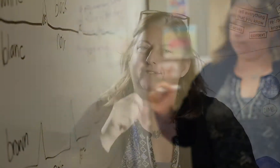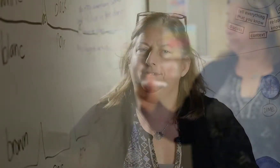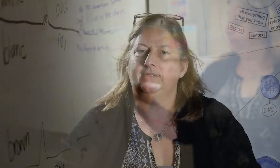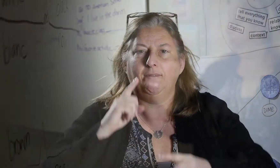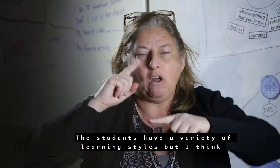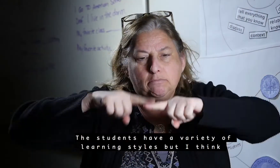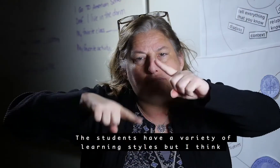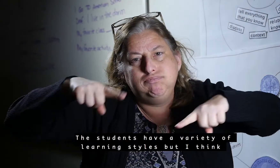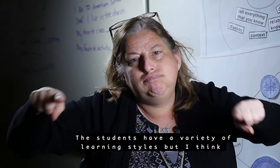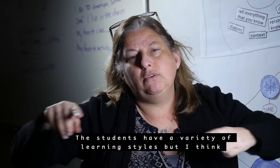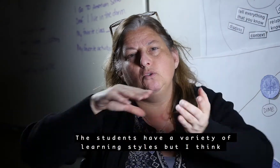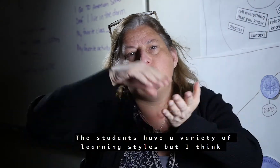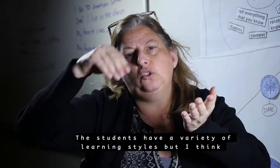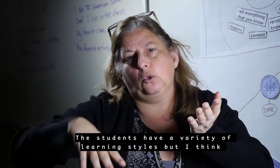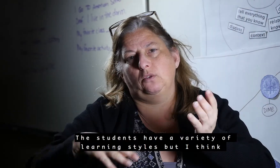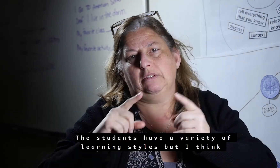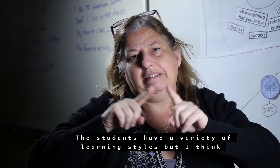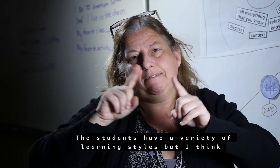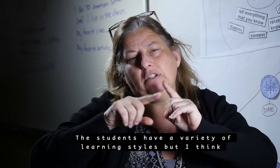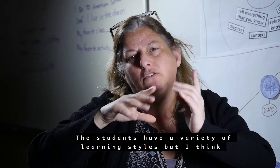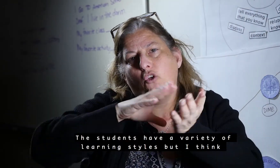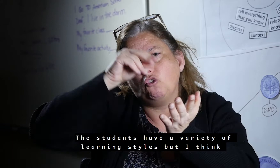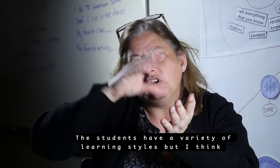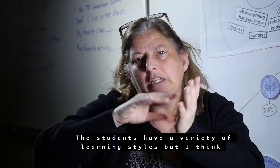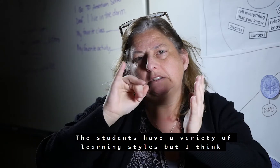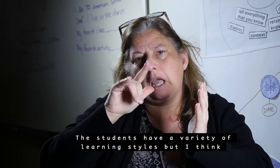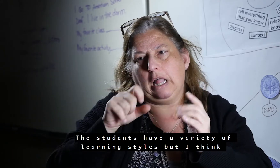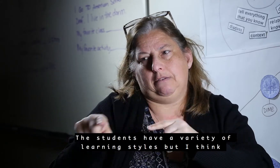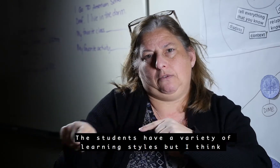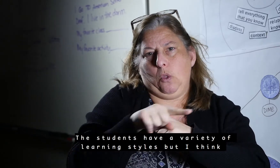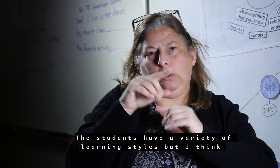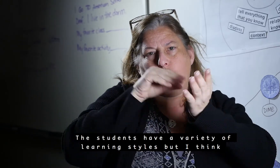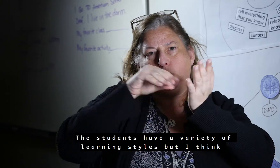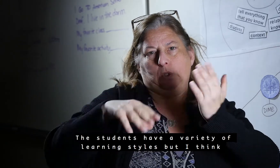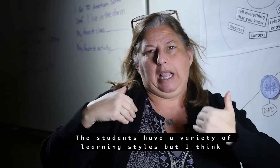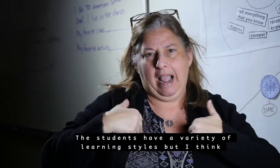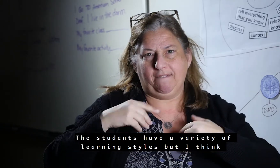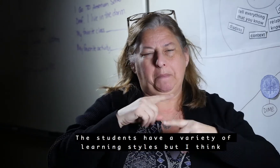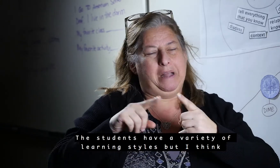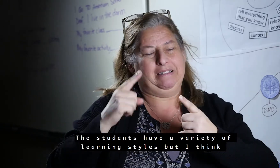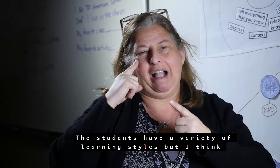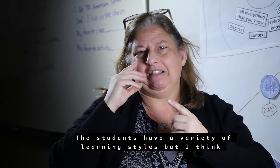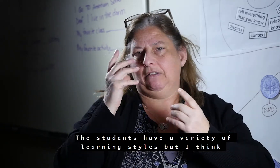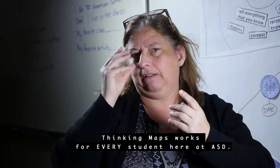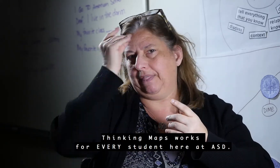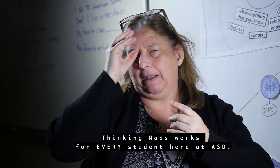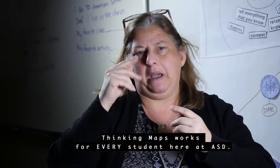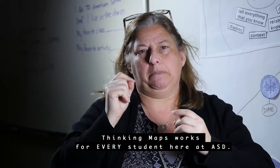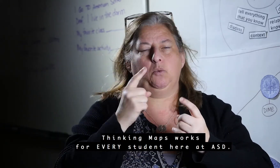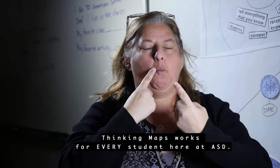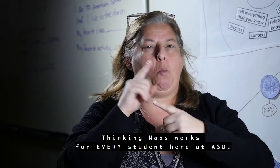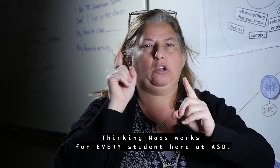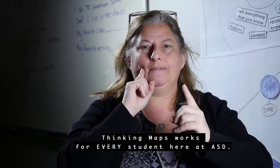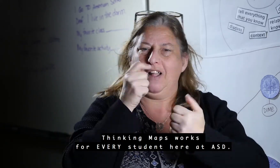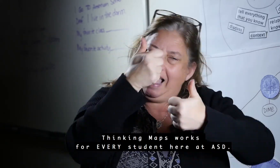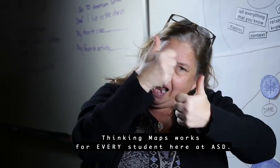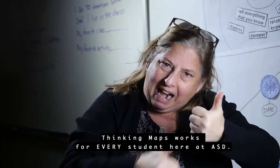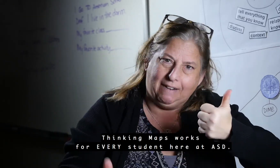The students have a variety of learning styles, but I think Thinking Maps works for every